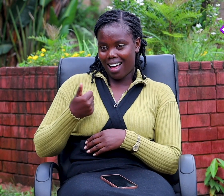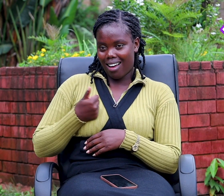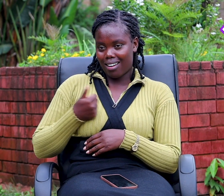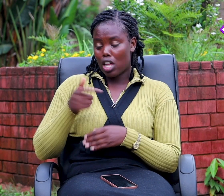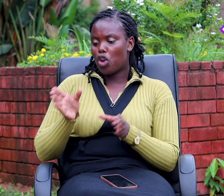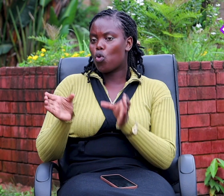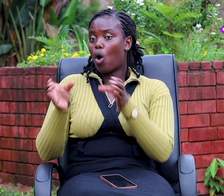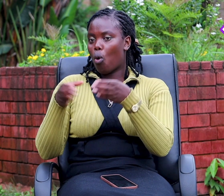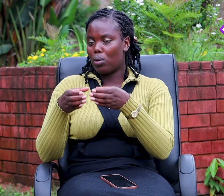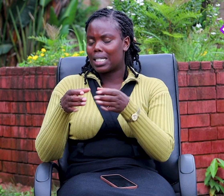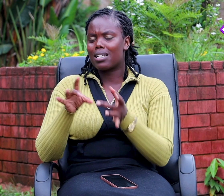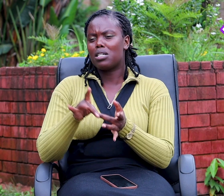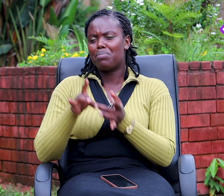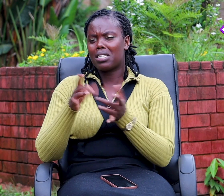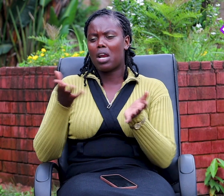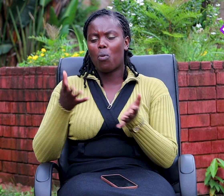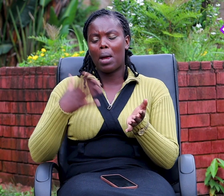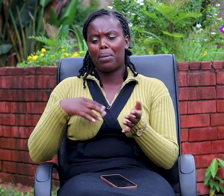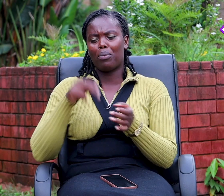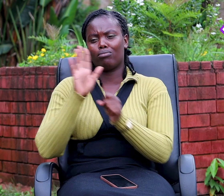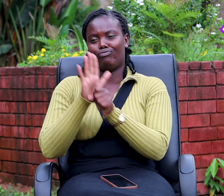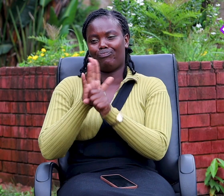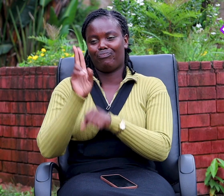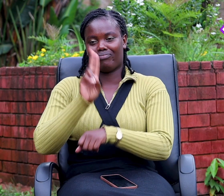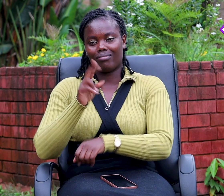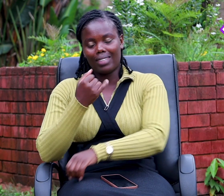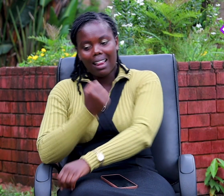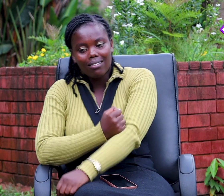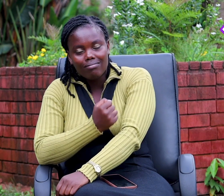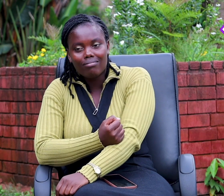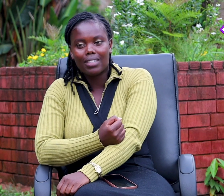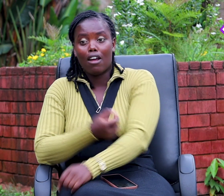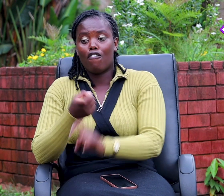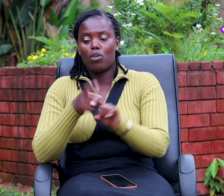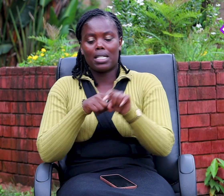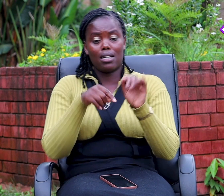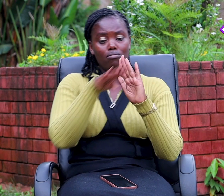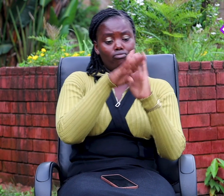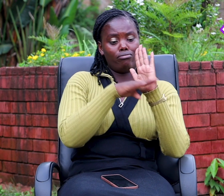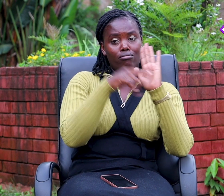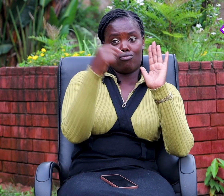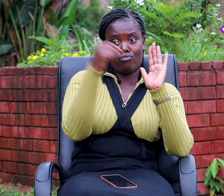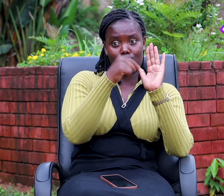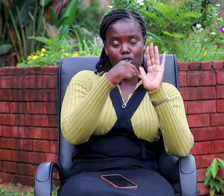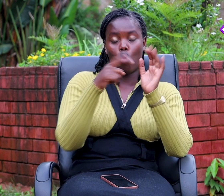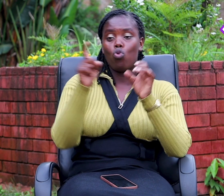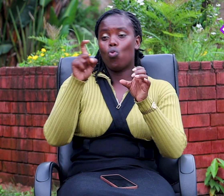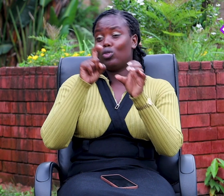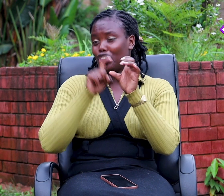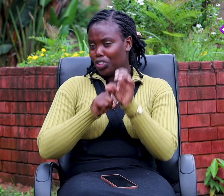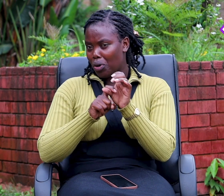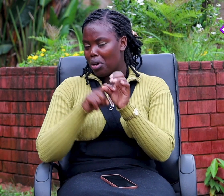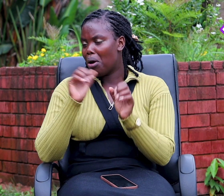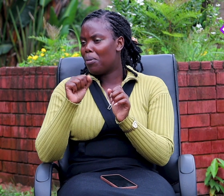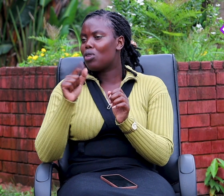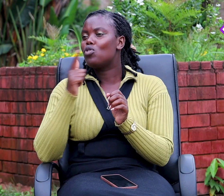or experiencing as a girl child, especially in your community, where you have talked about majority use drugs, and how